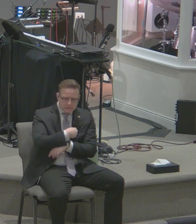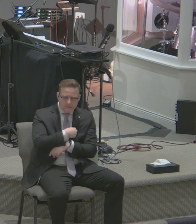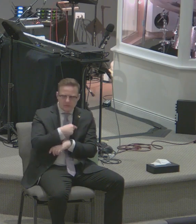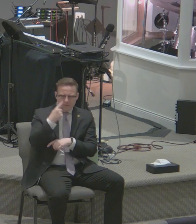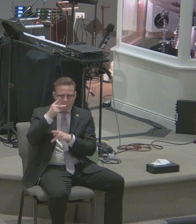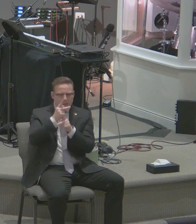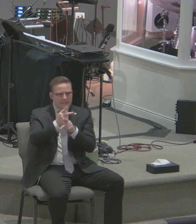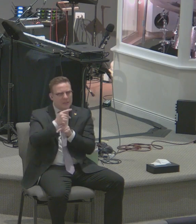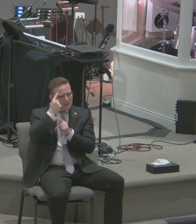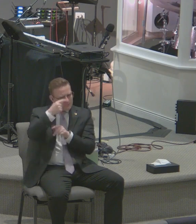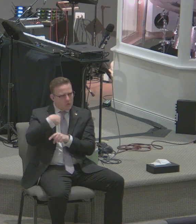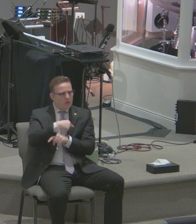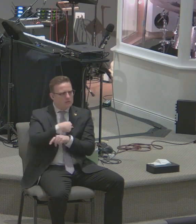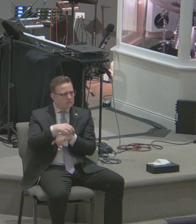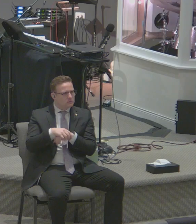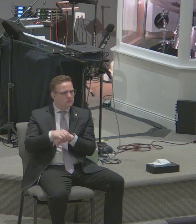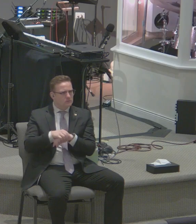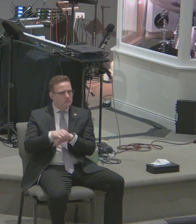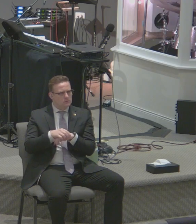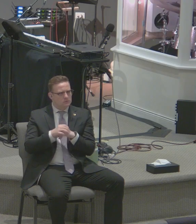you for caring for us.